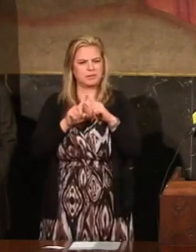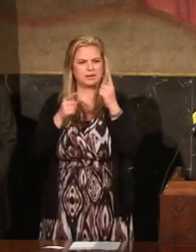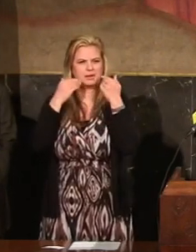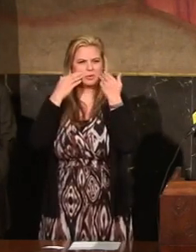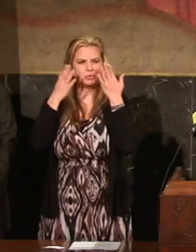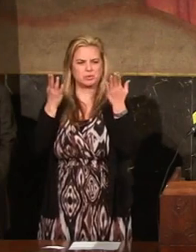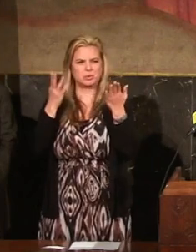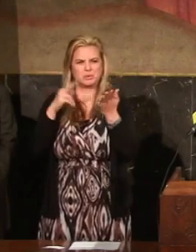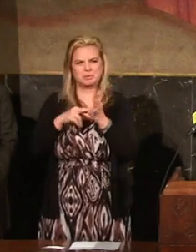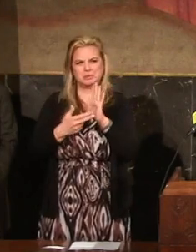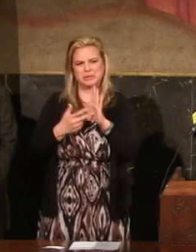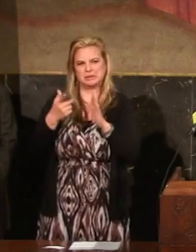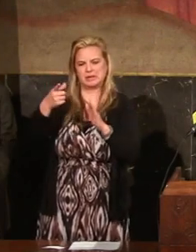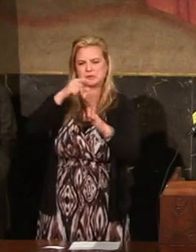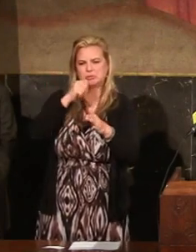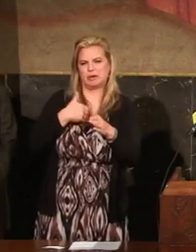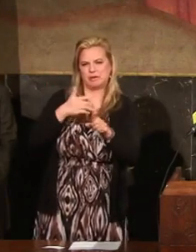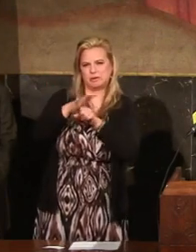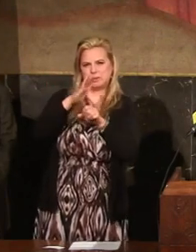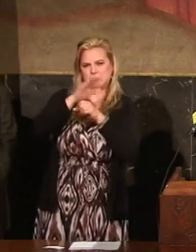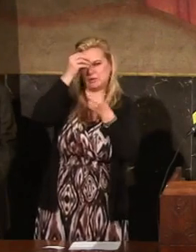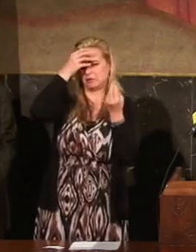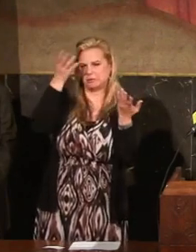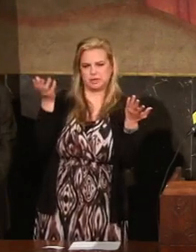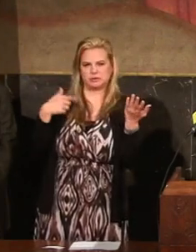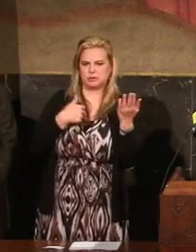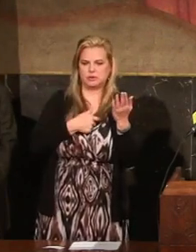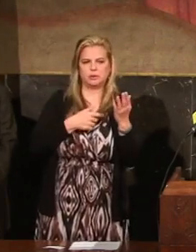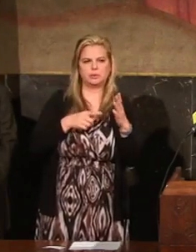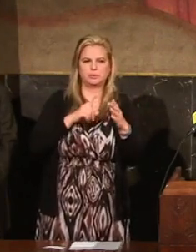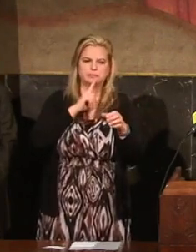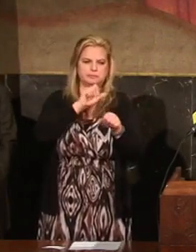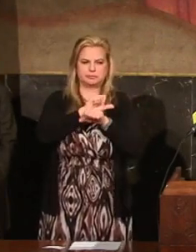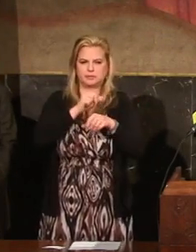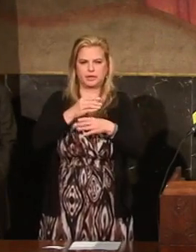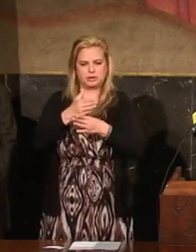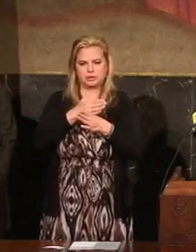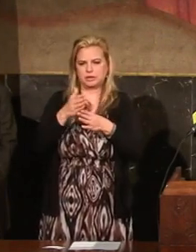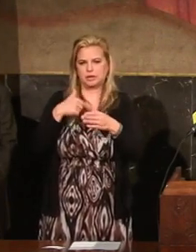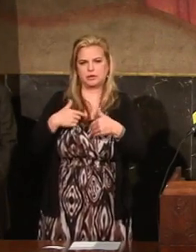it's for lack of information, because we certainly have shared, and I've offered to meet with any